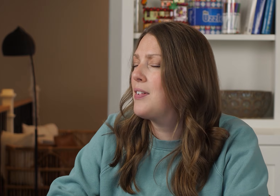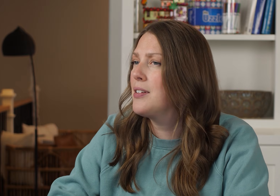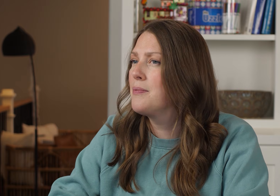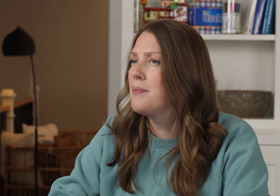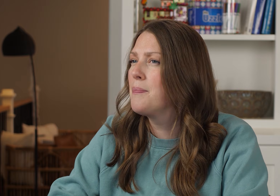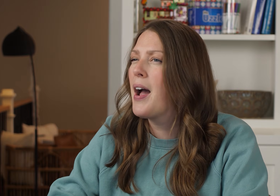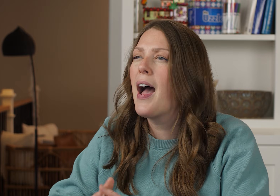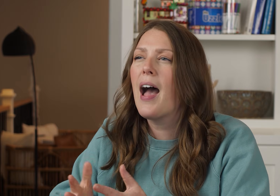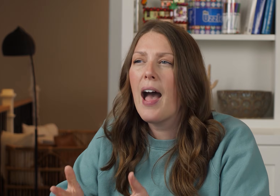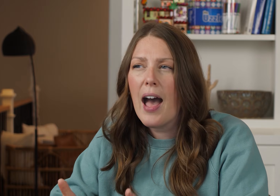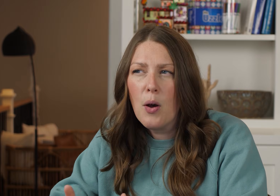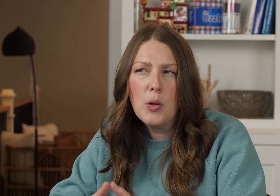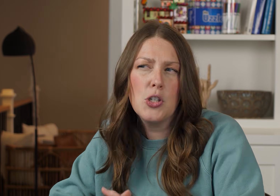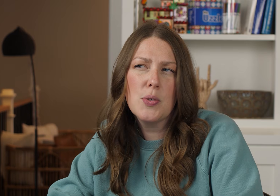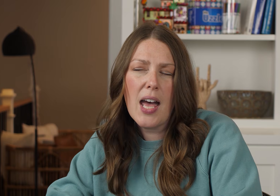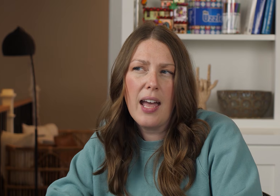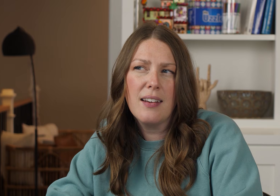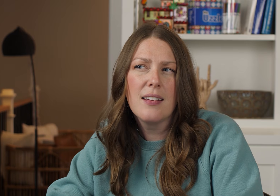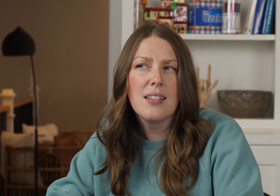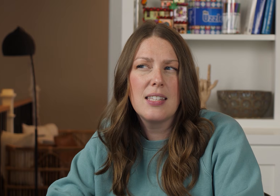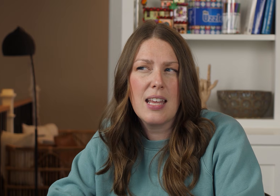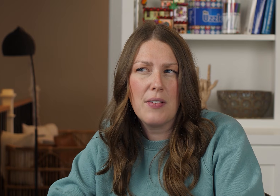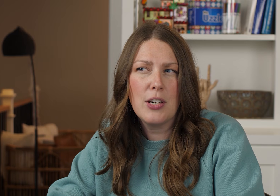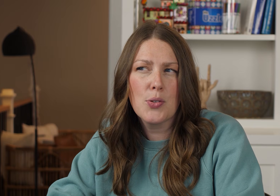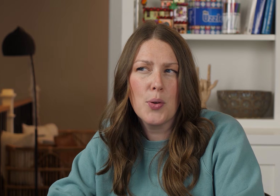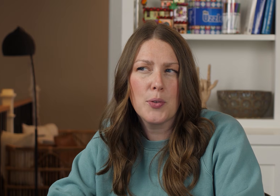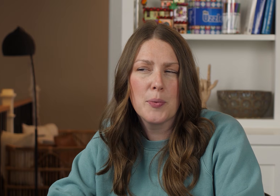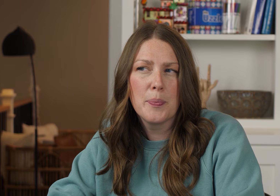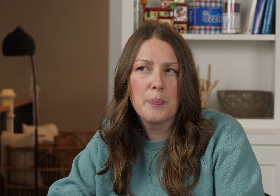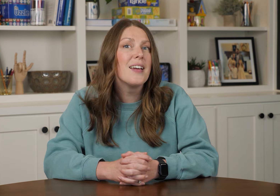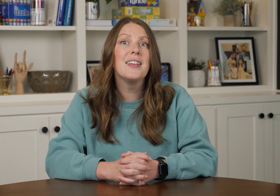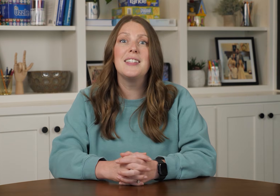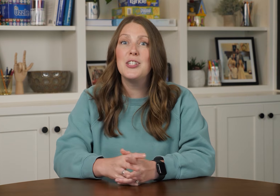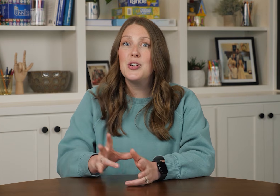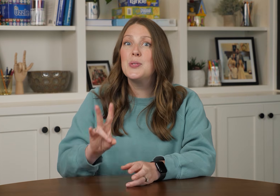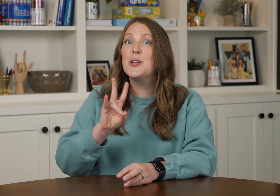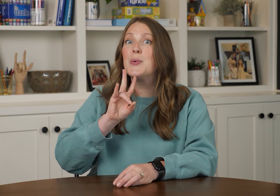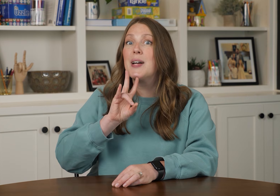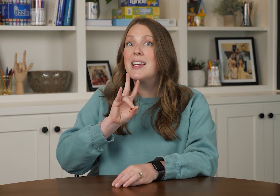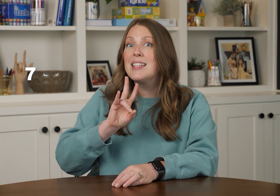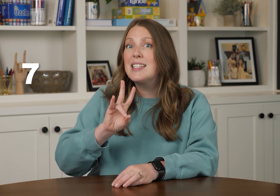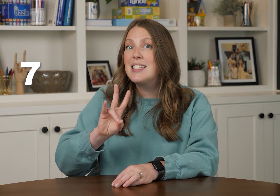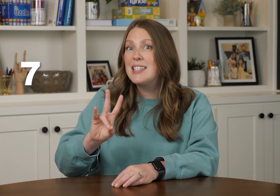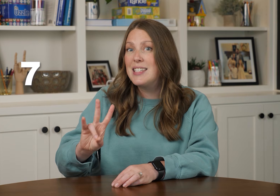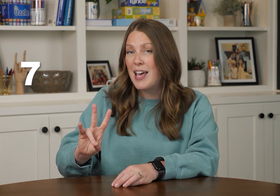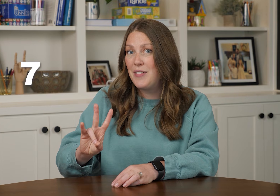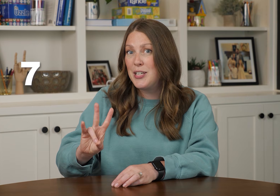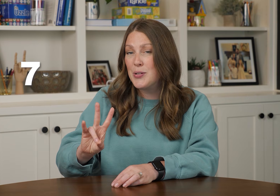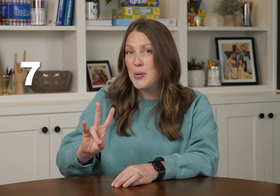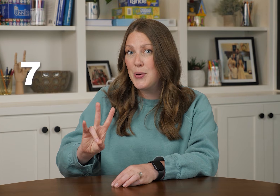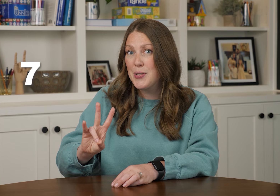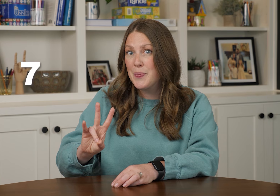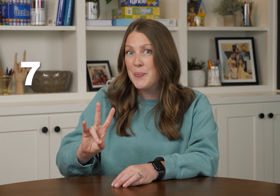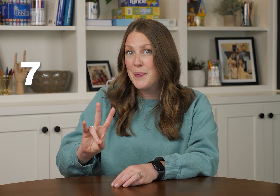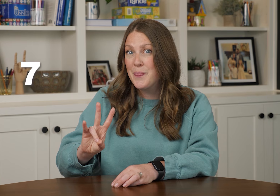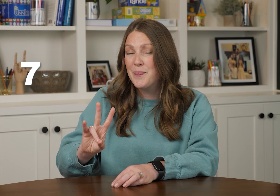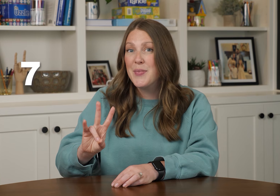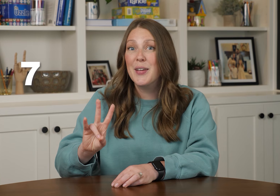7? How would you sign 7 years old? Did you do 7 years old?